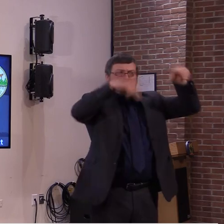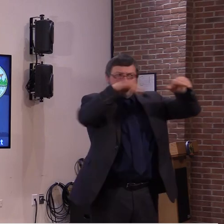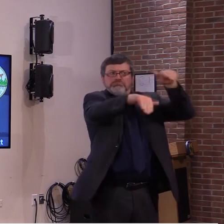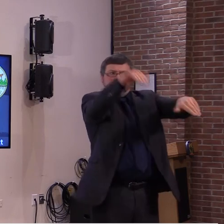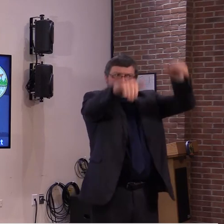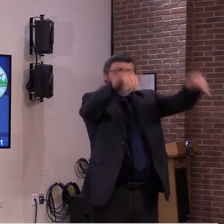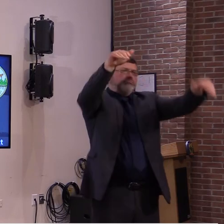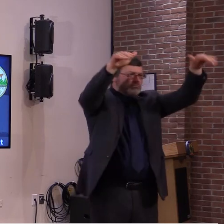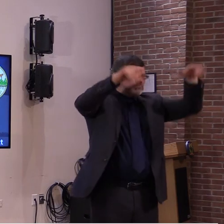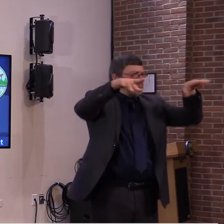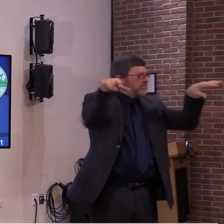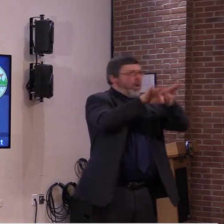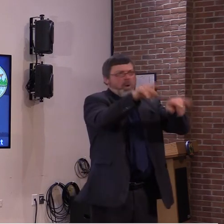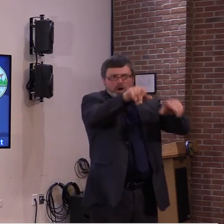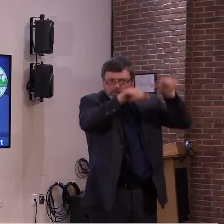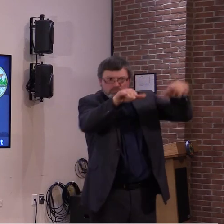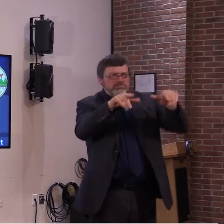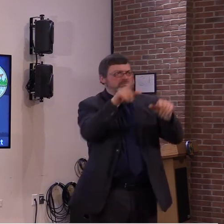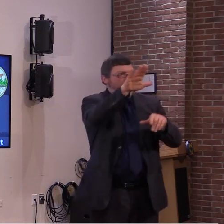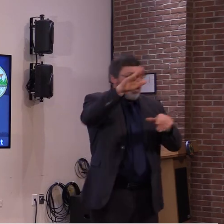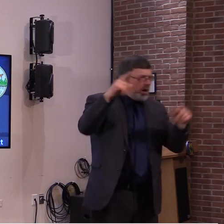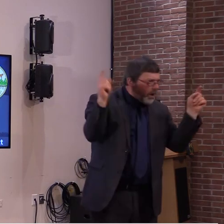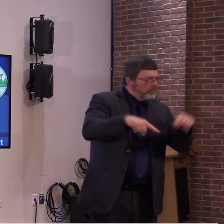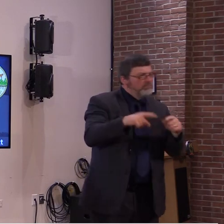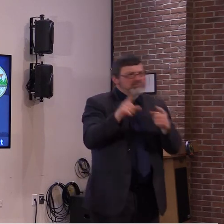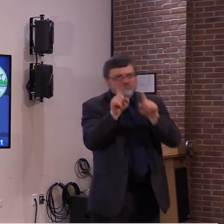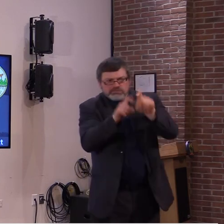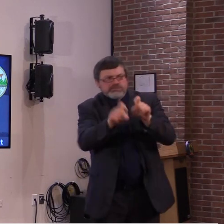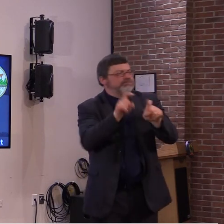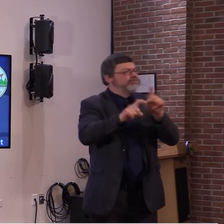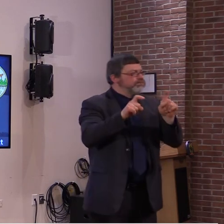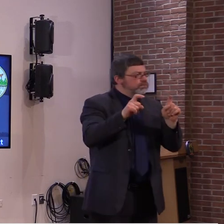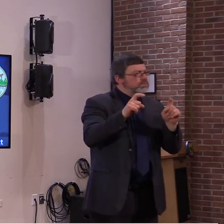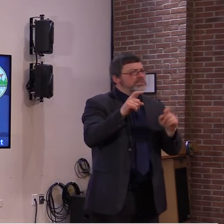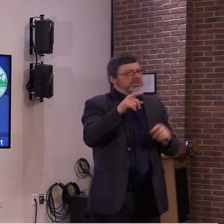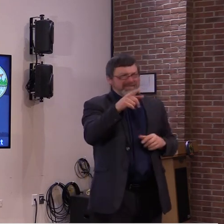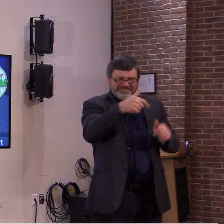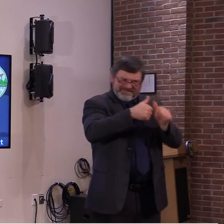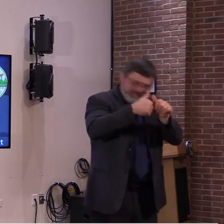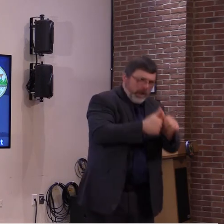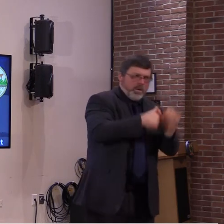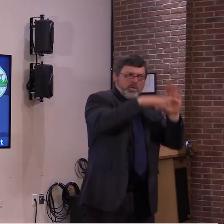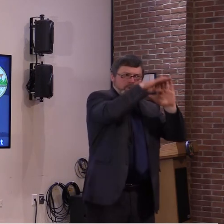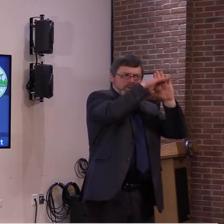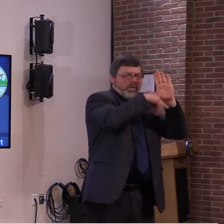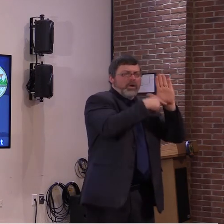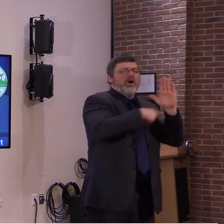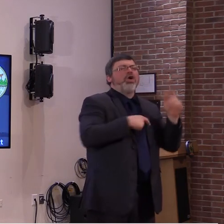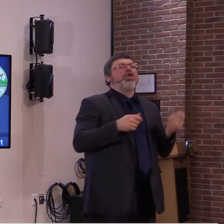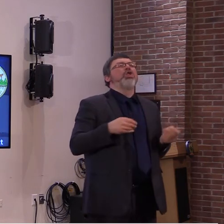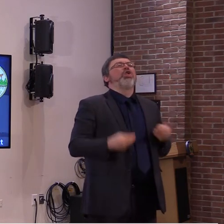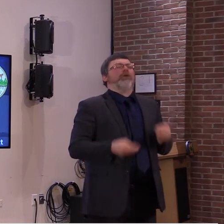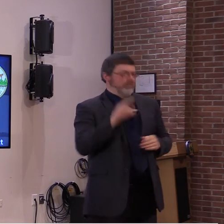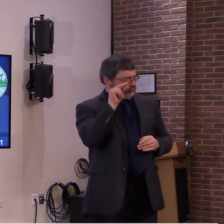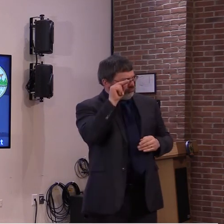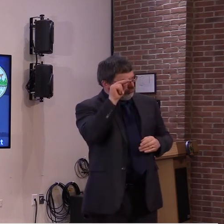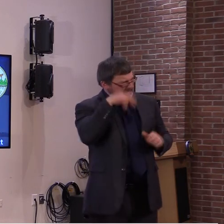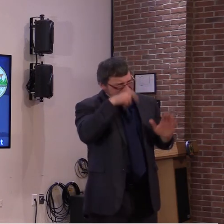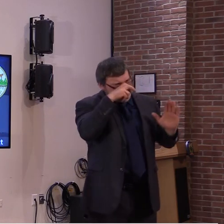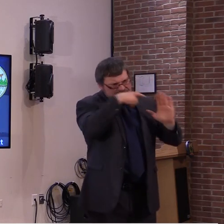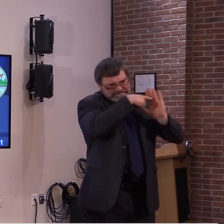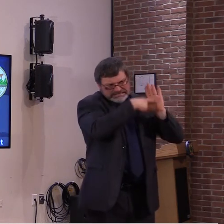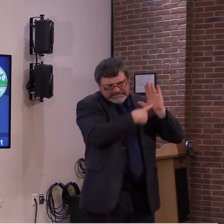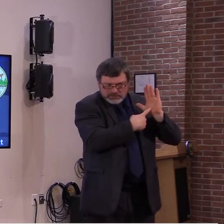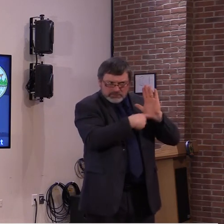rigid guidelines that come along with that. So again, we're monitoring the situation, but we have not determined that there's a